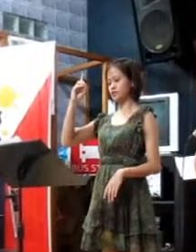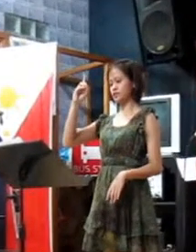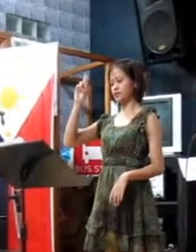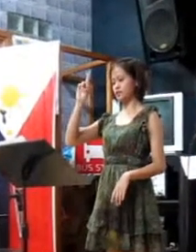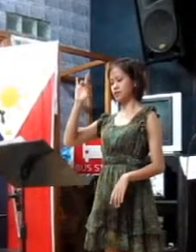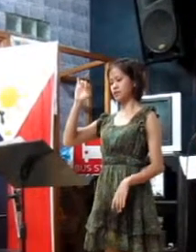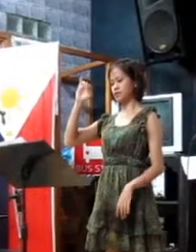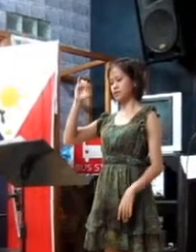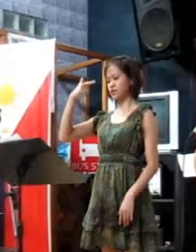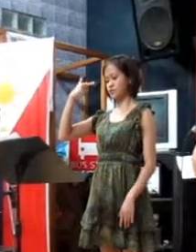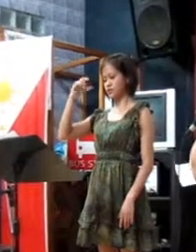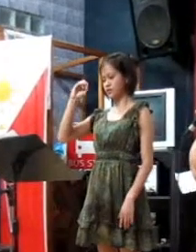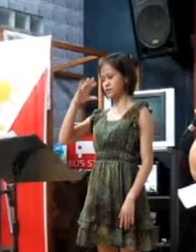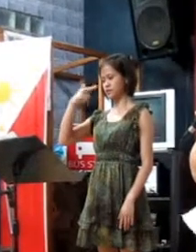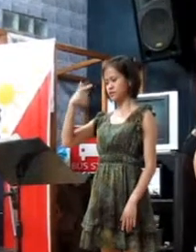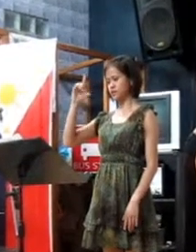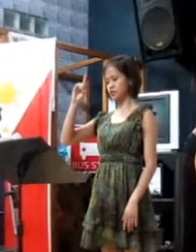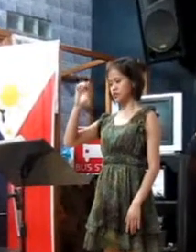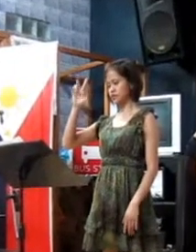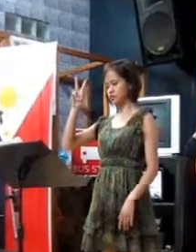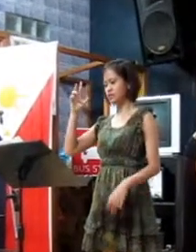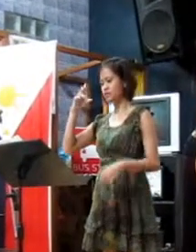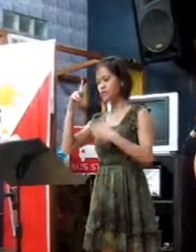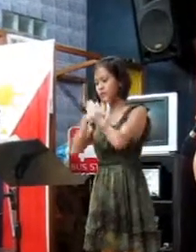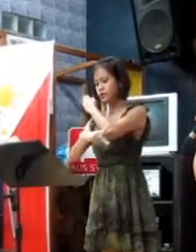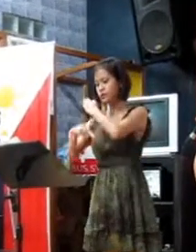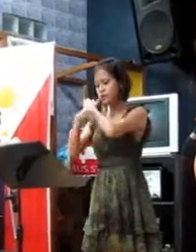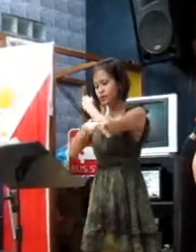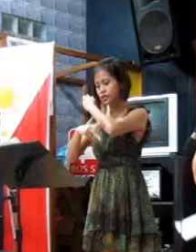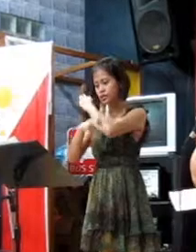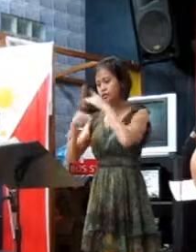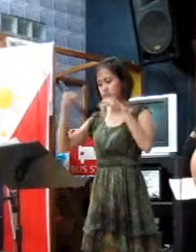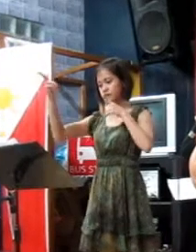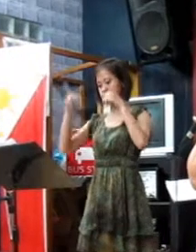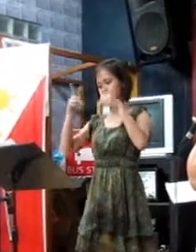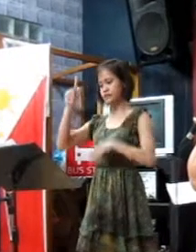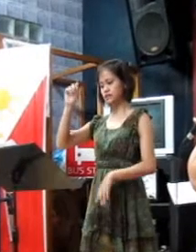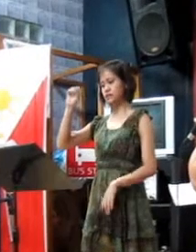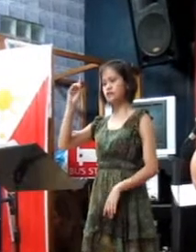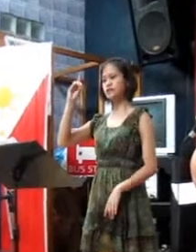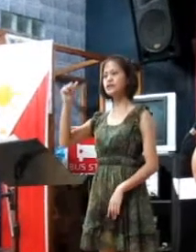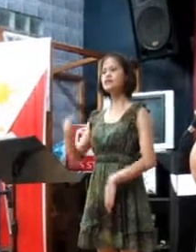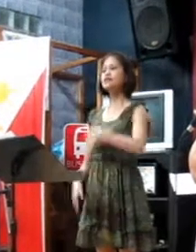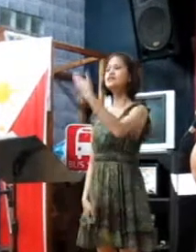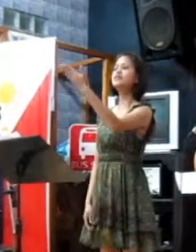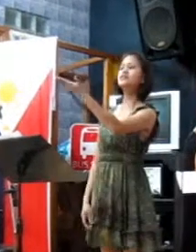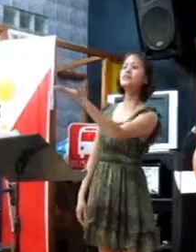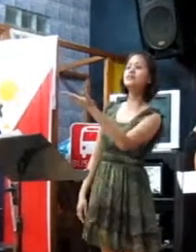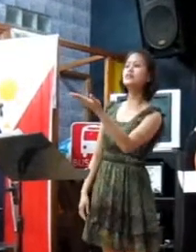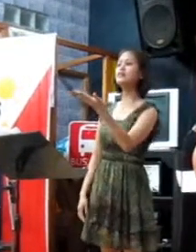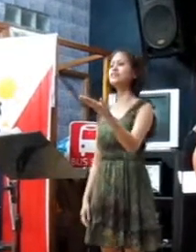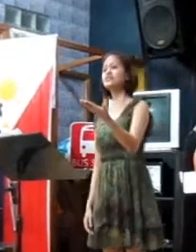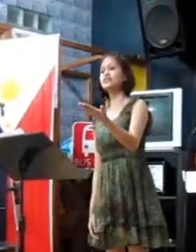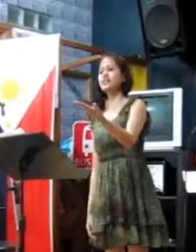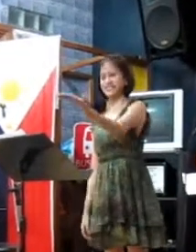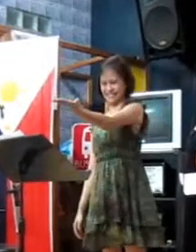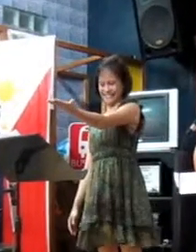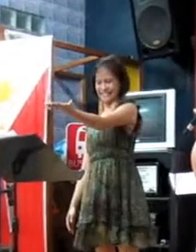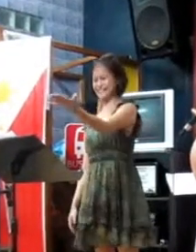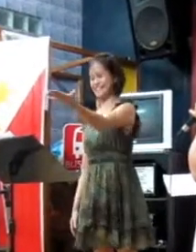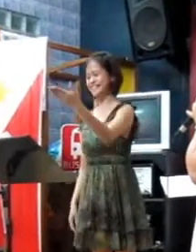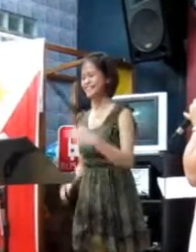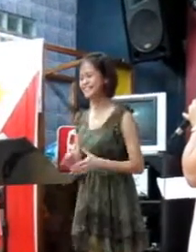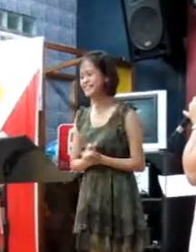to Sir Rodrigo De Villa, Provincial Director of TESDA,